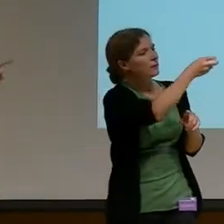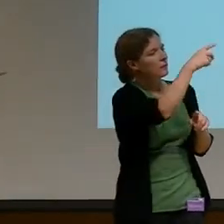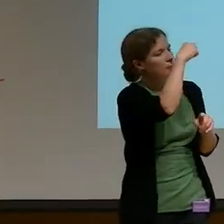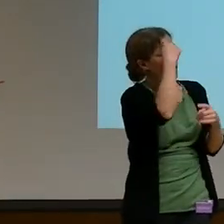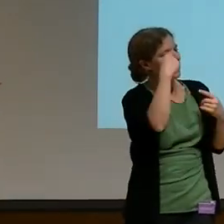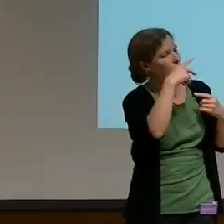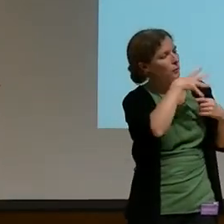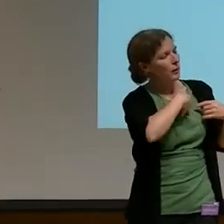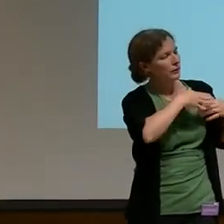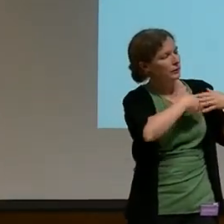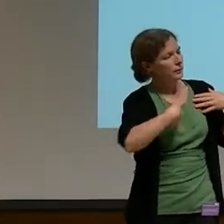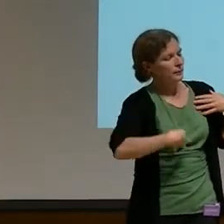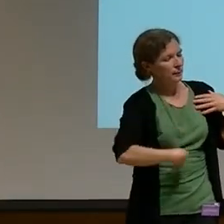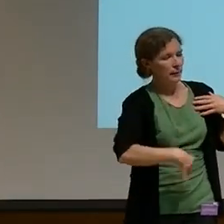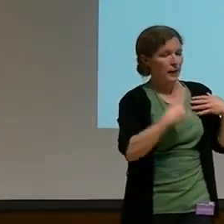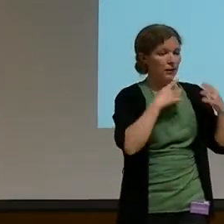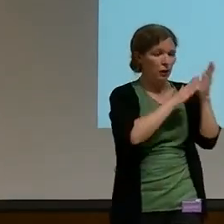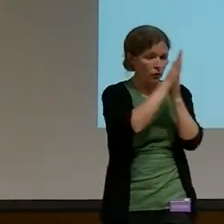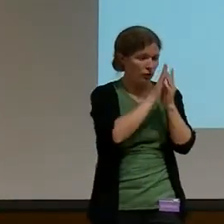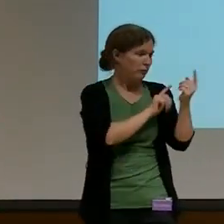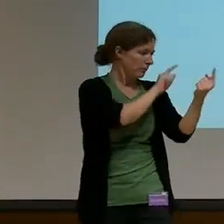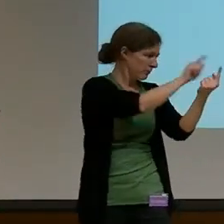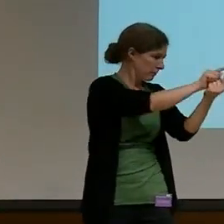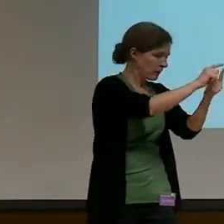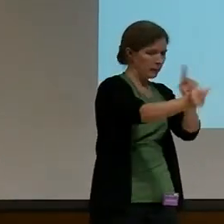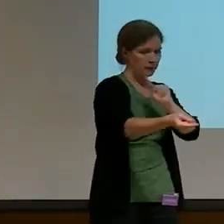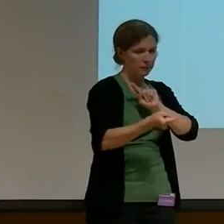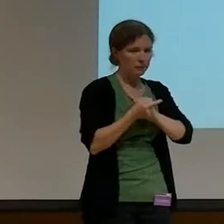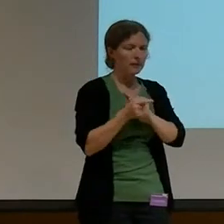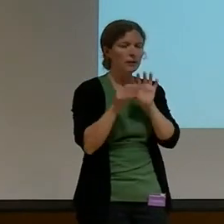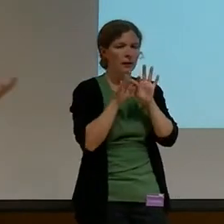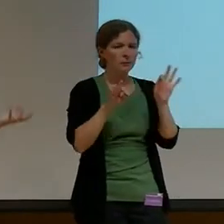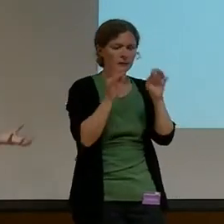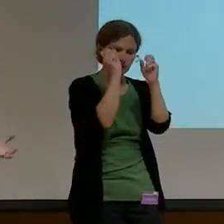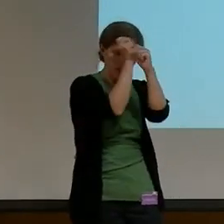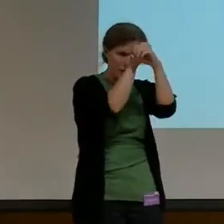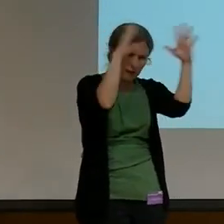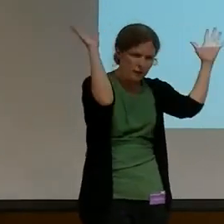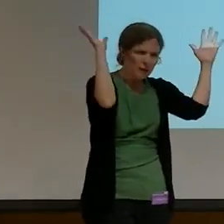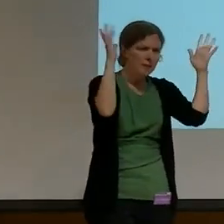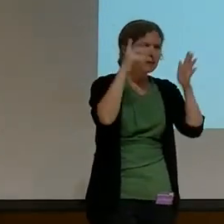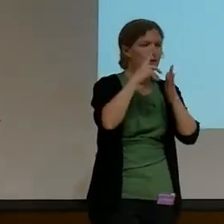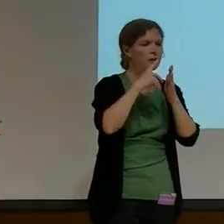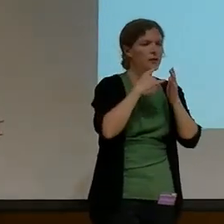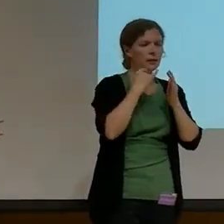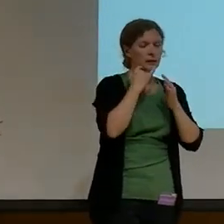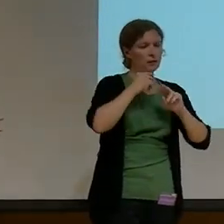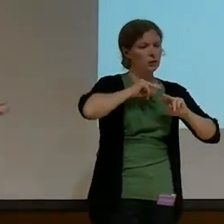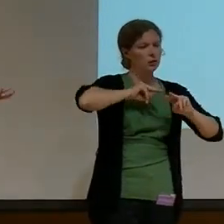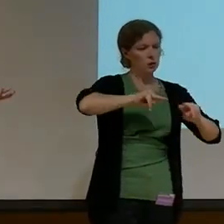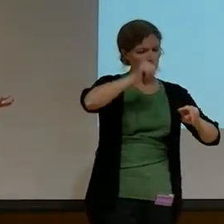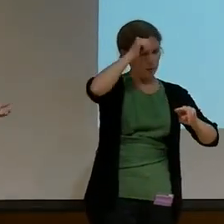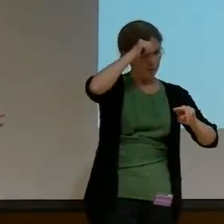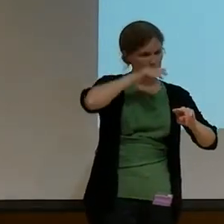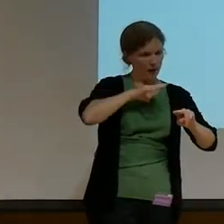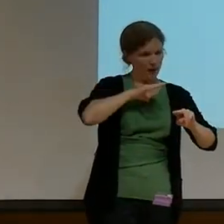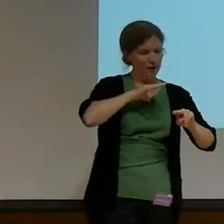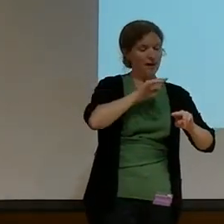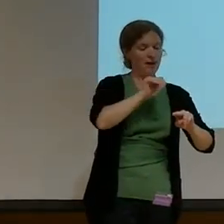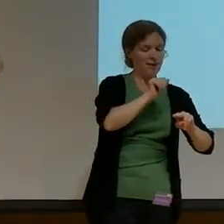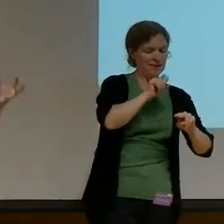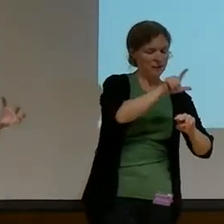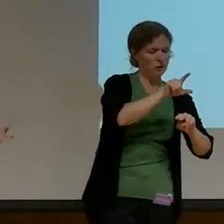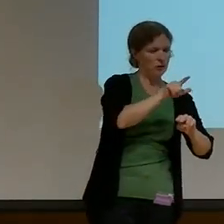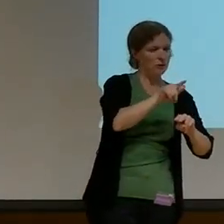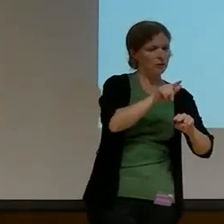You can talk to her for details. Or talk to me, because we really want to get a picture of what happens when we show up asexual men erotic films,